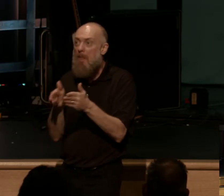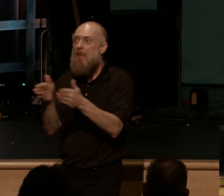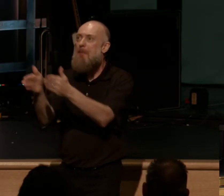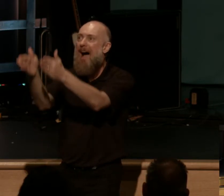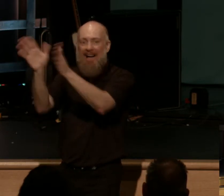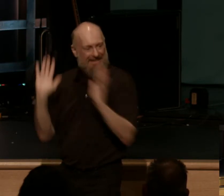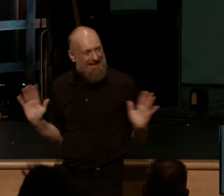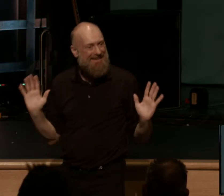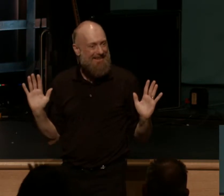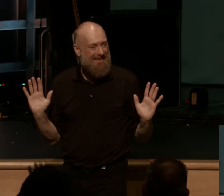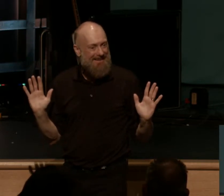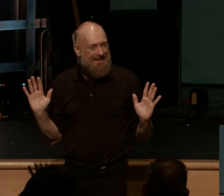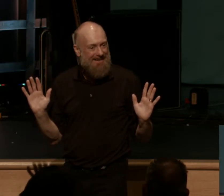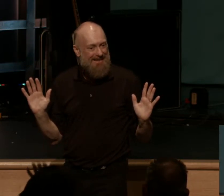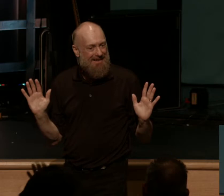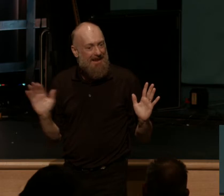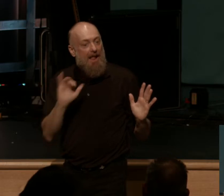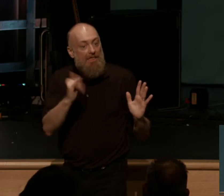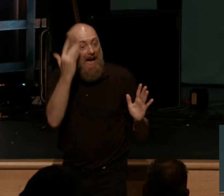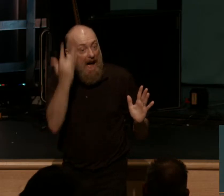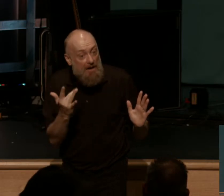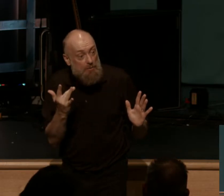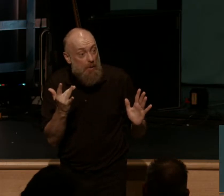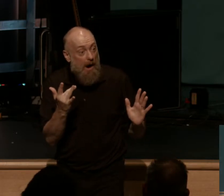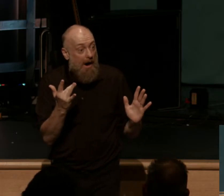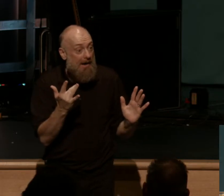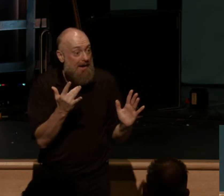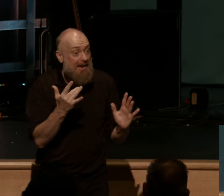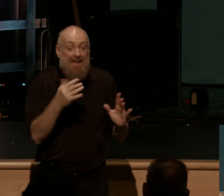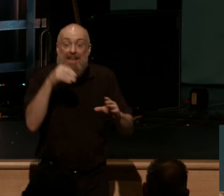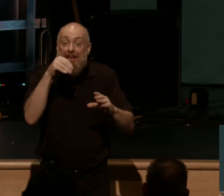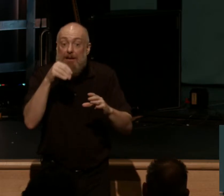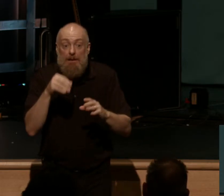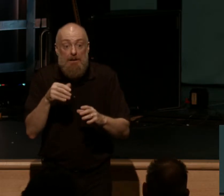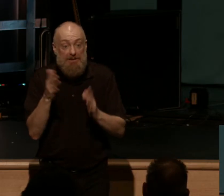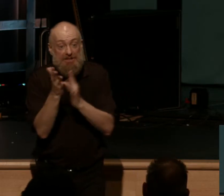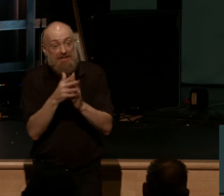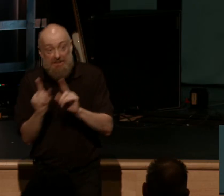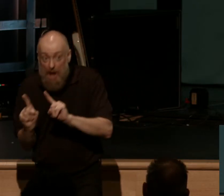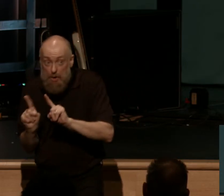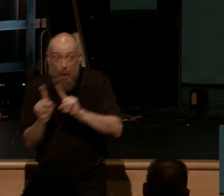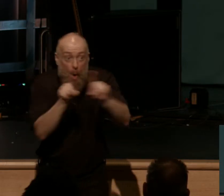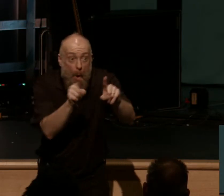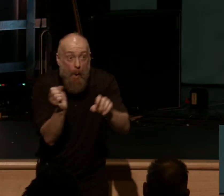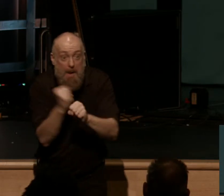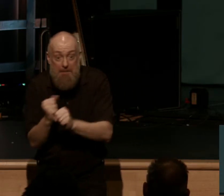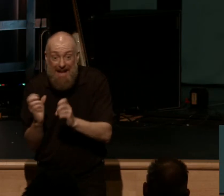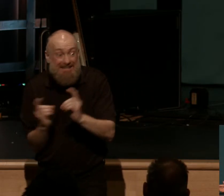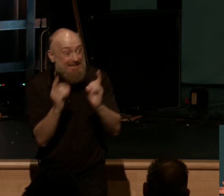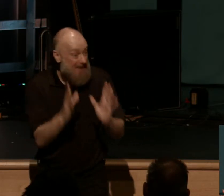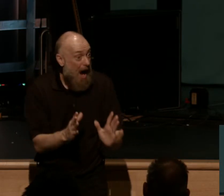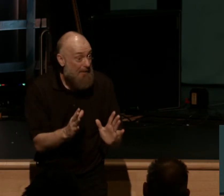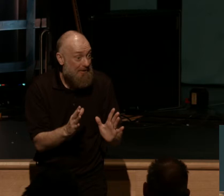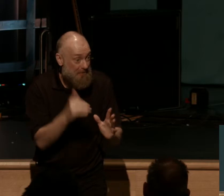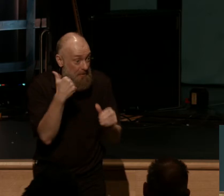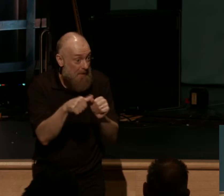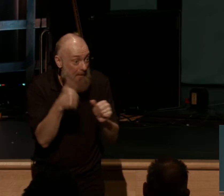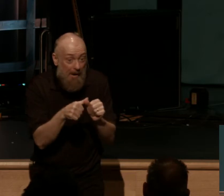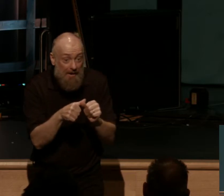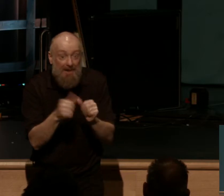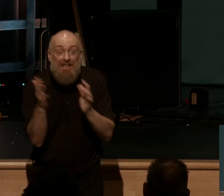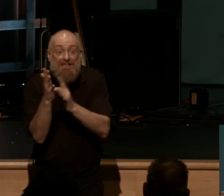that we are to go. And that is why fundamentally in the Great Commission, Matthew chapter 28, and the Great Commission